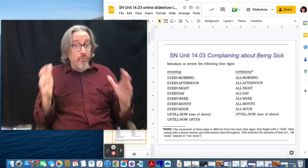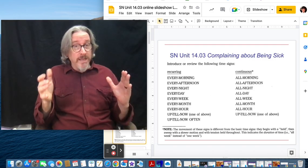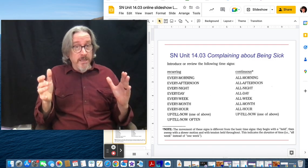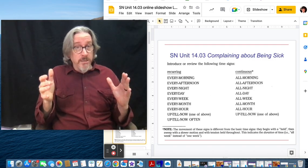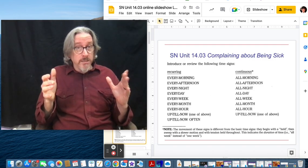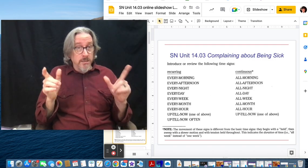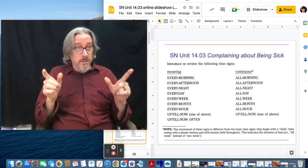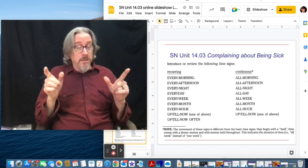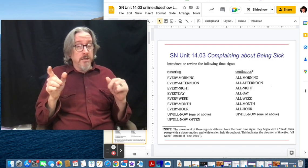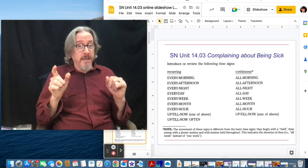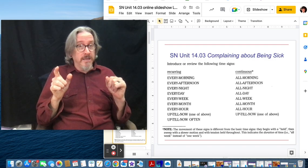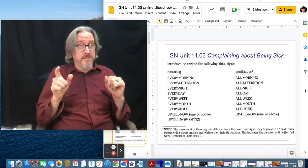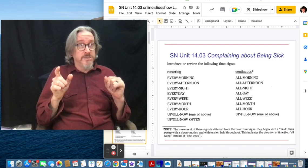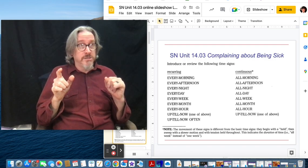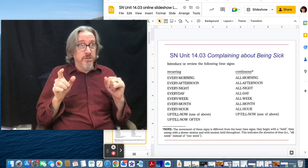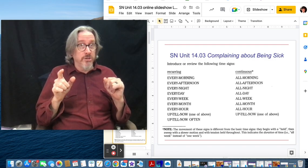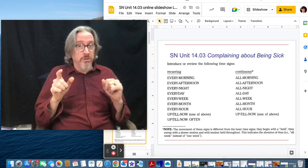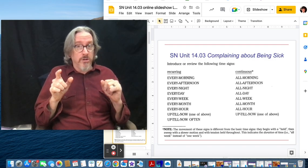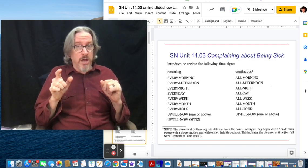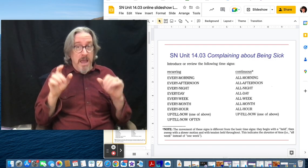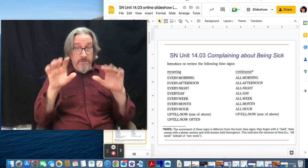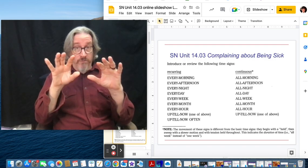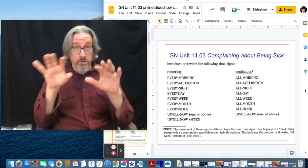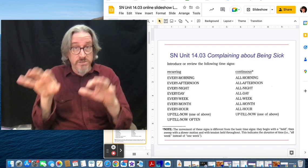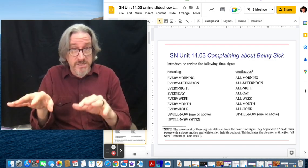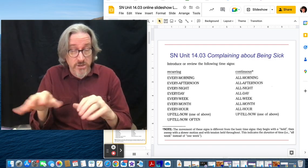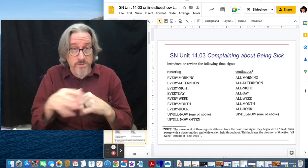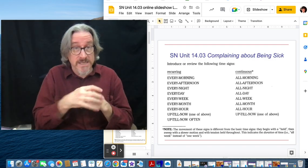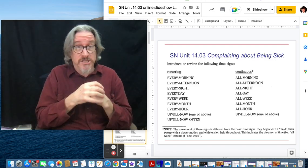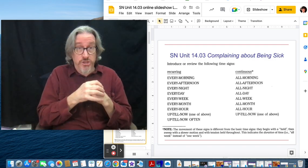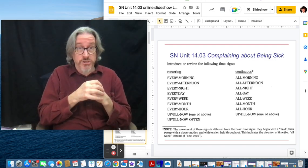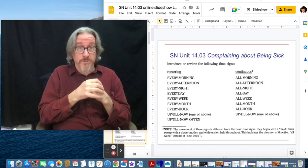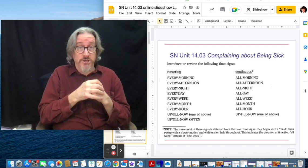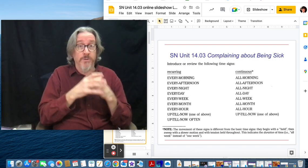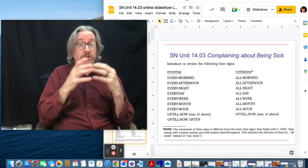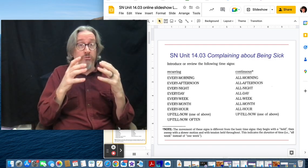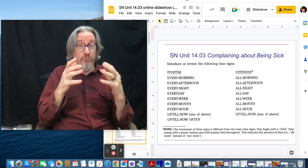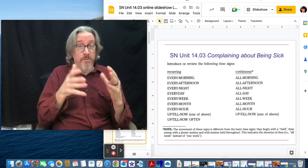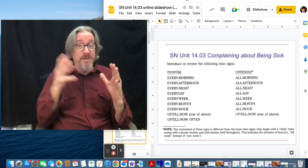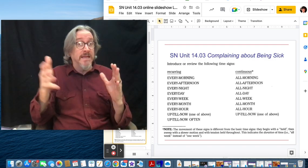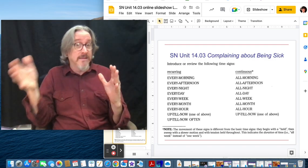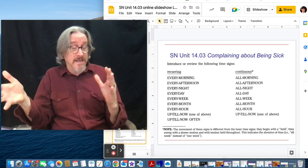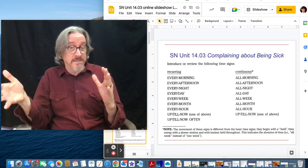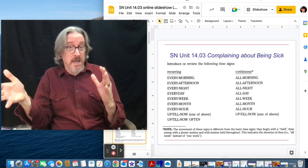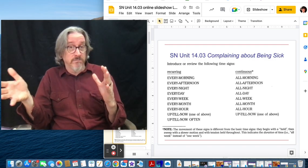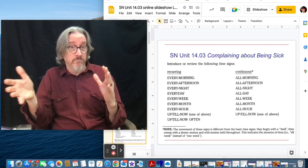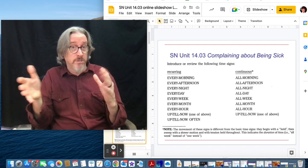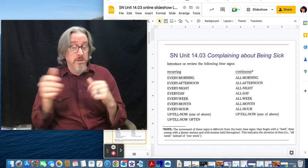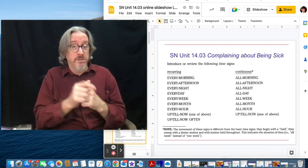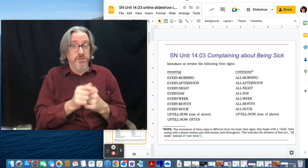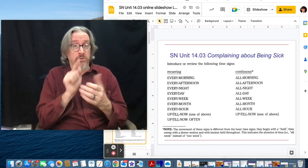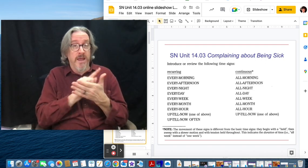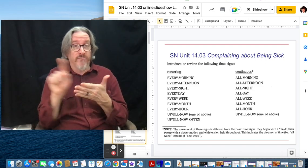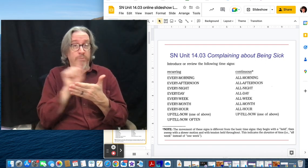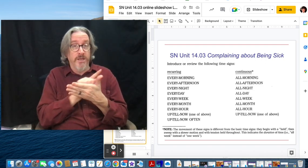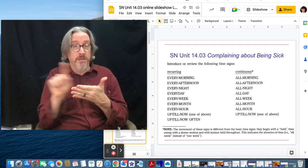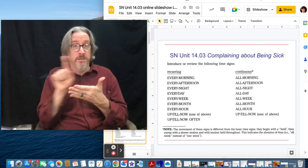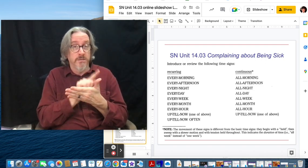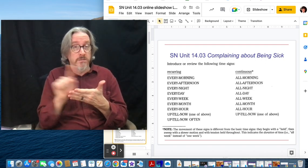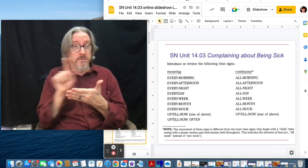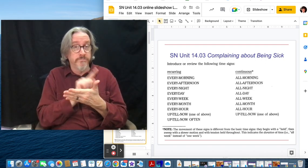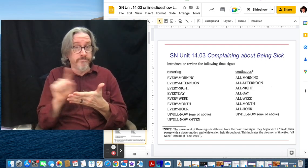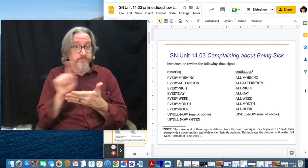Every week is, and for most of these other ones, it's just going to be showing repeating that sign. So every